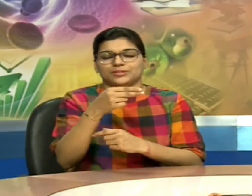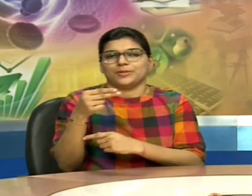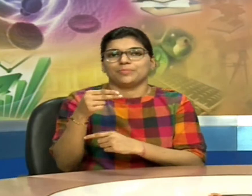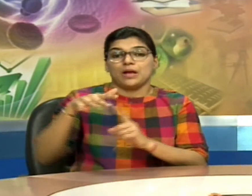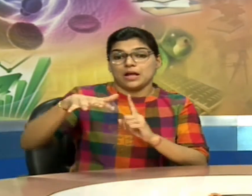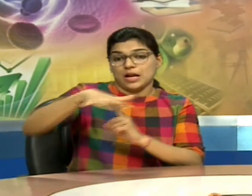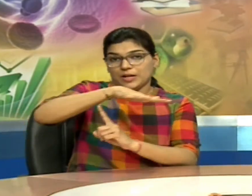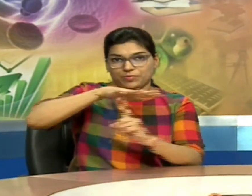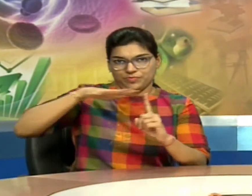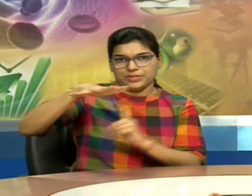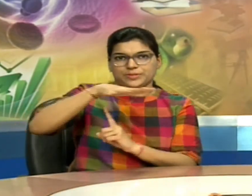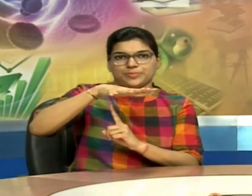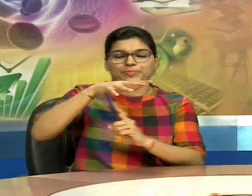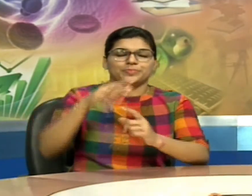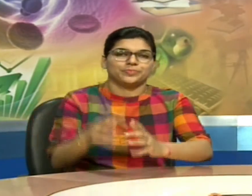our environment.